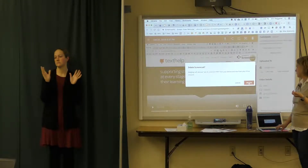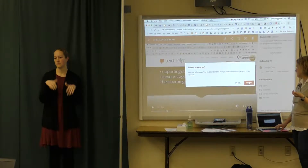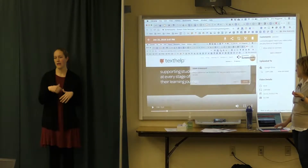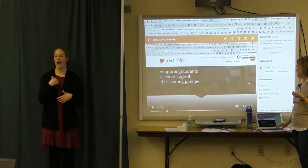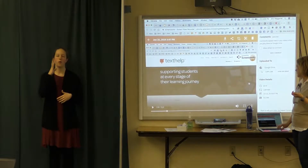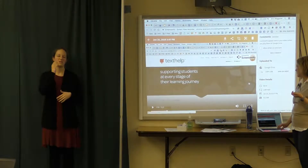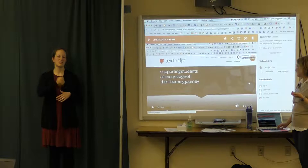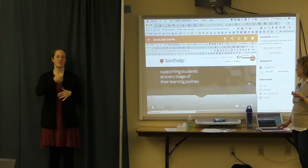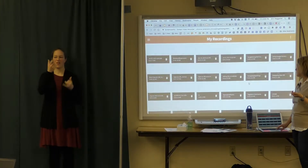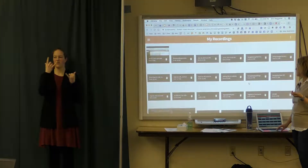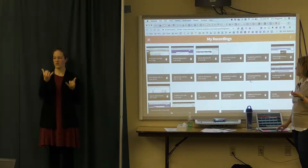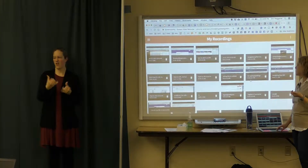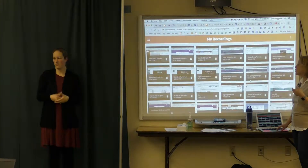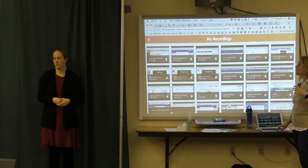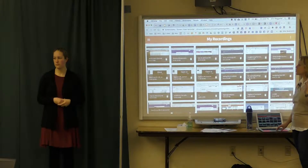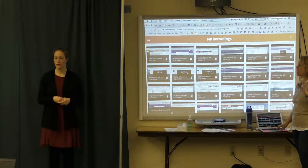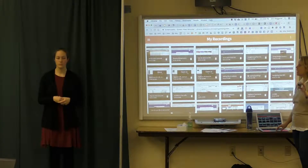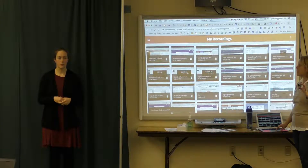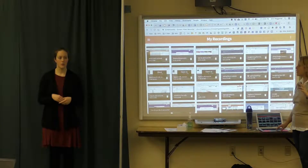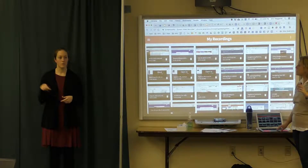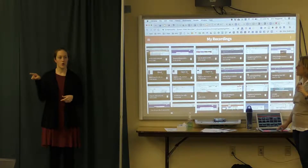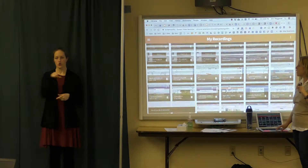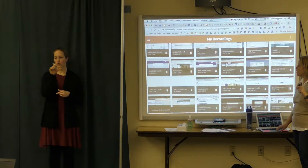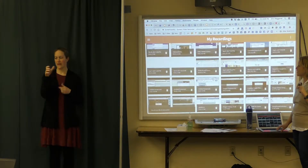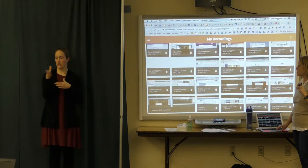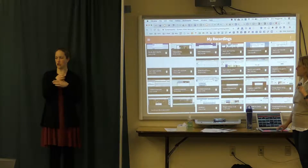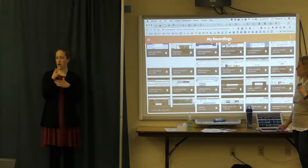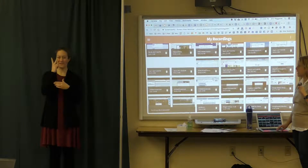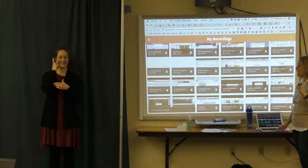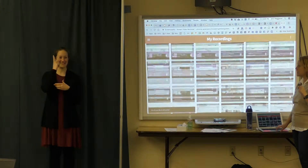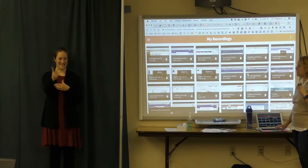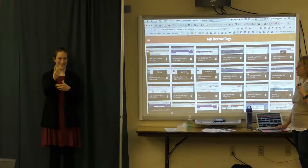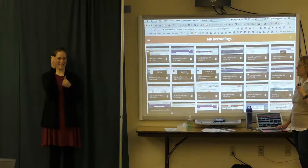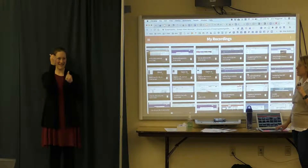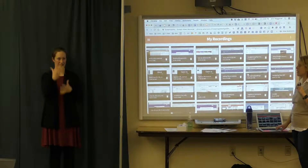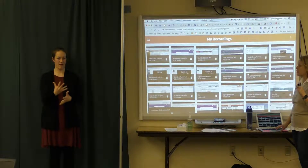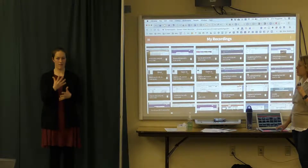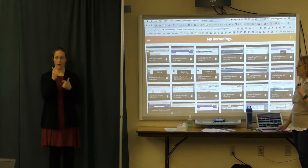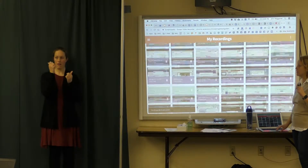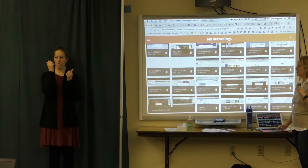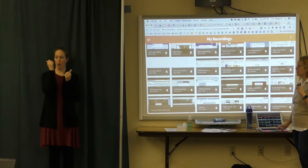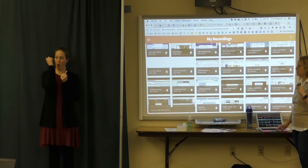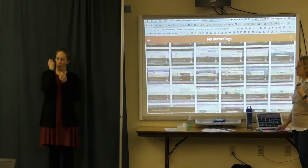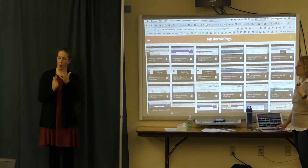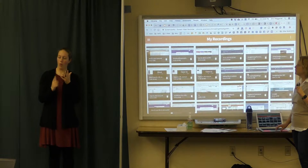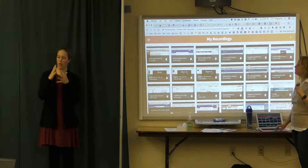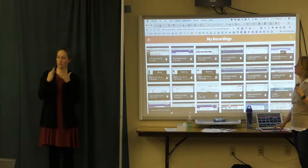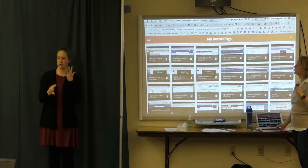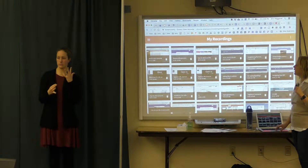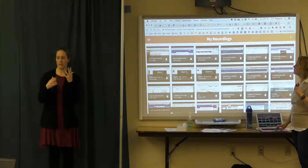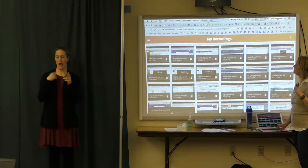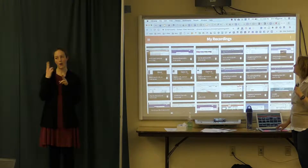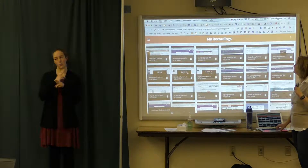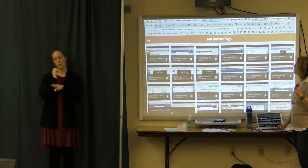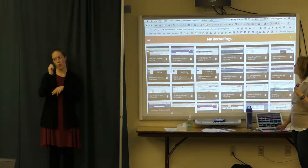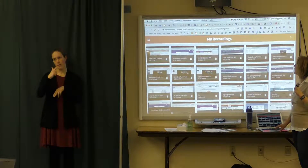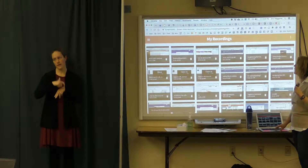it. But you can just share it right. You can see all these. Like I use this a lot, y'all.